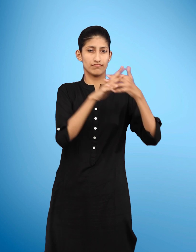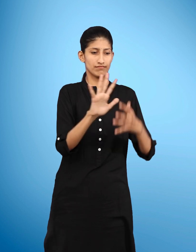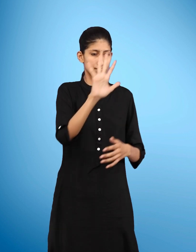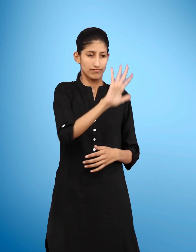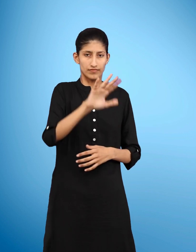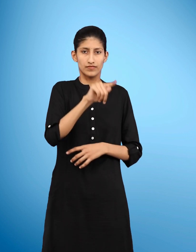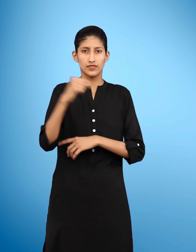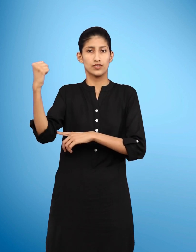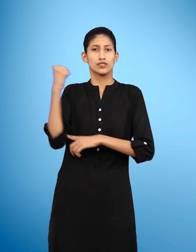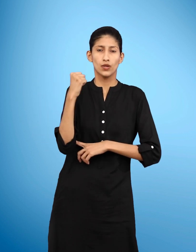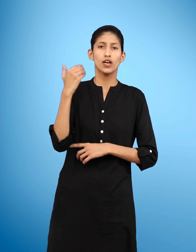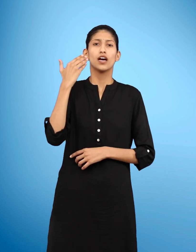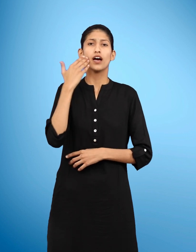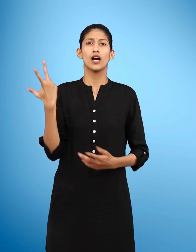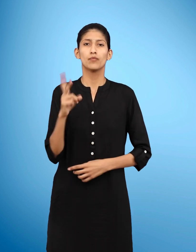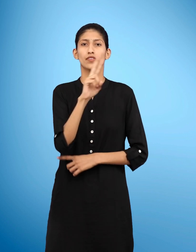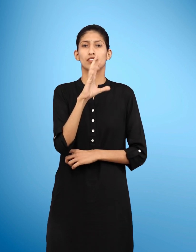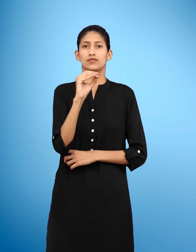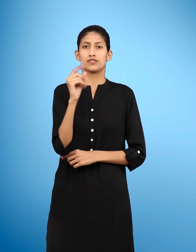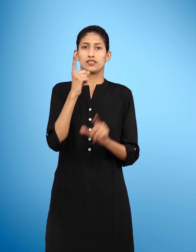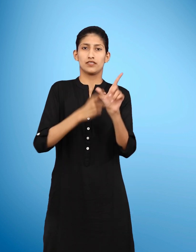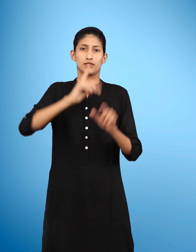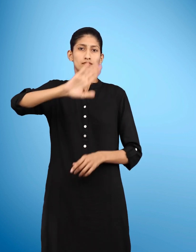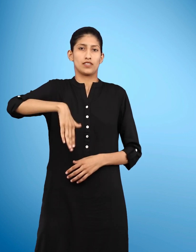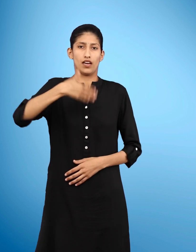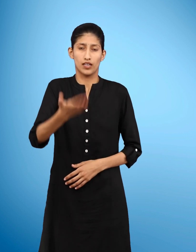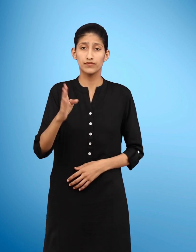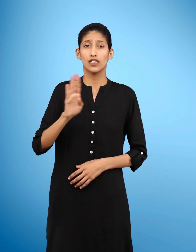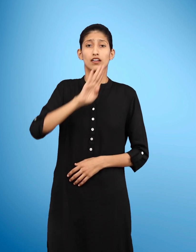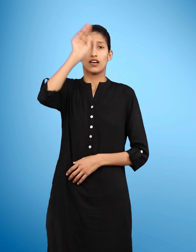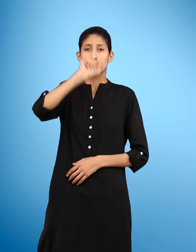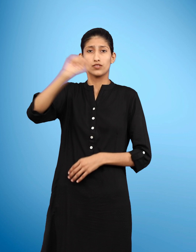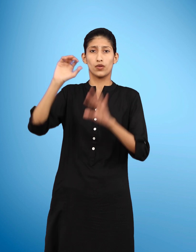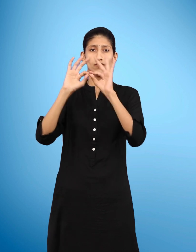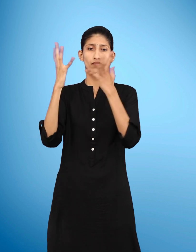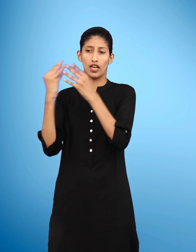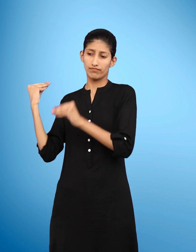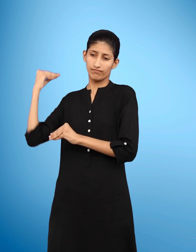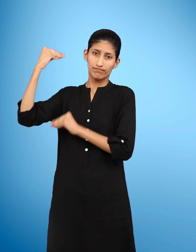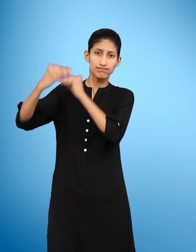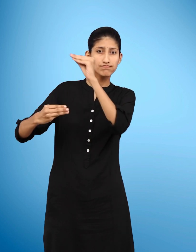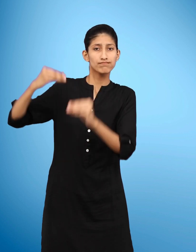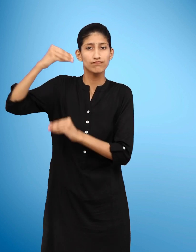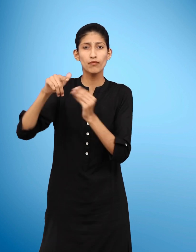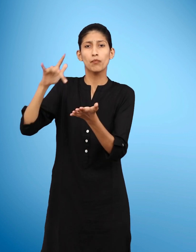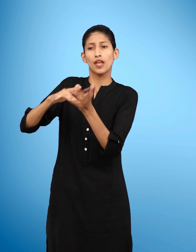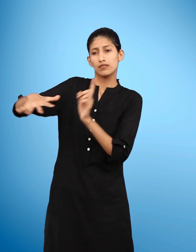a dynasty known as the Satavahanas became powerful in western India.